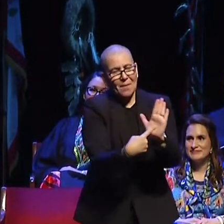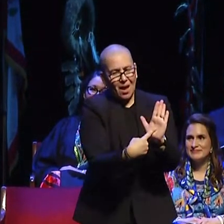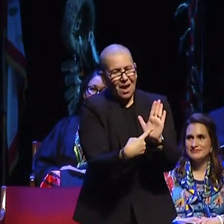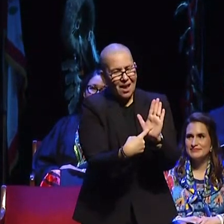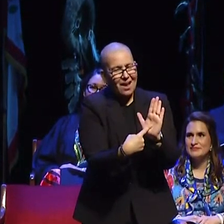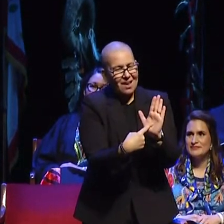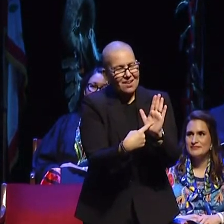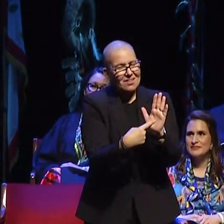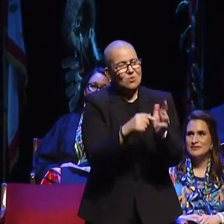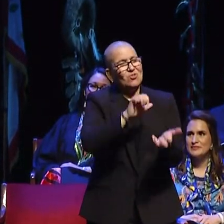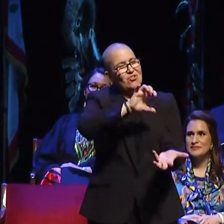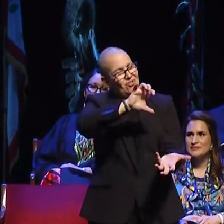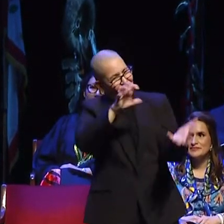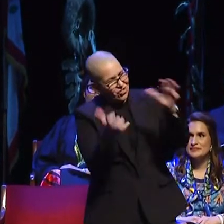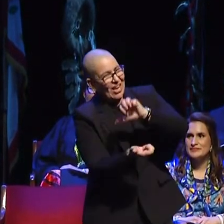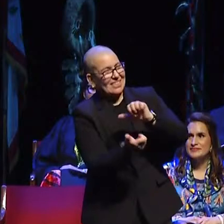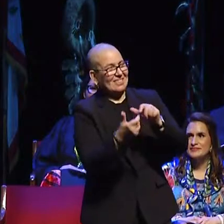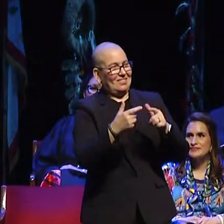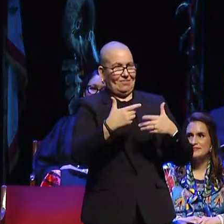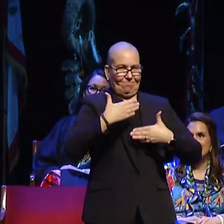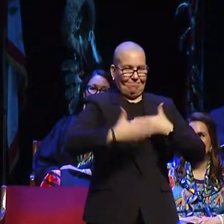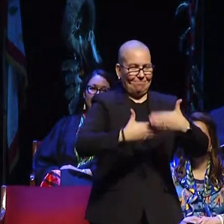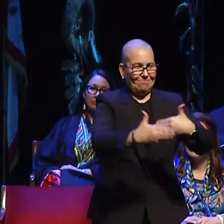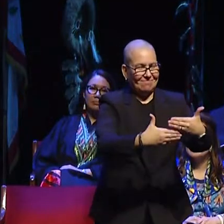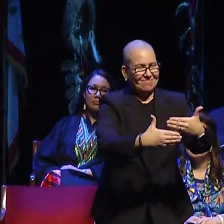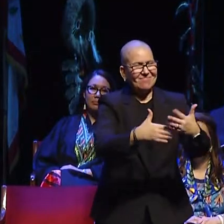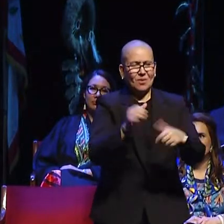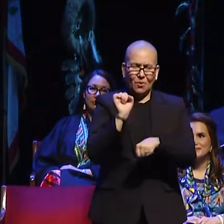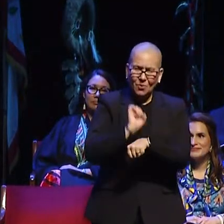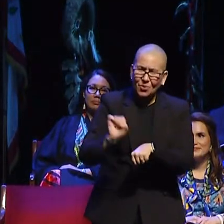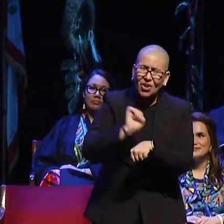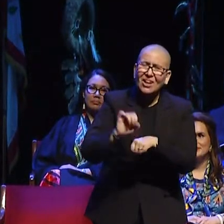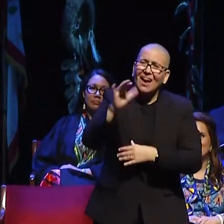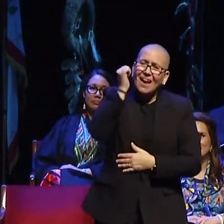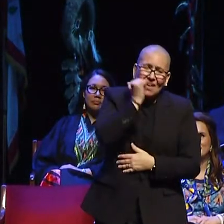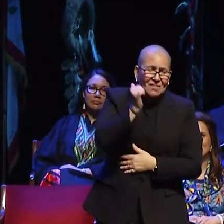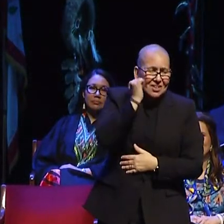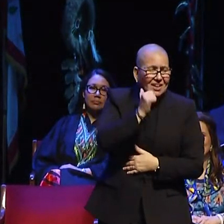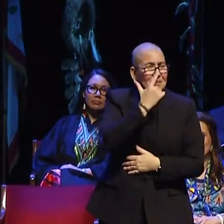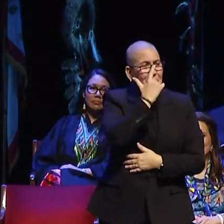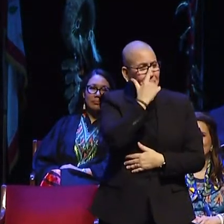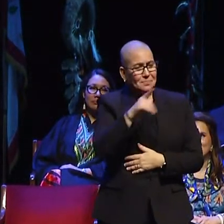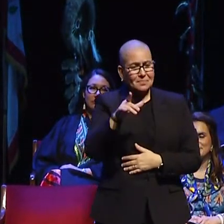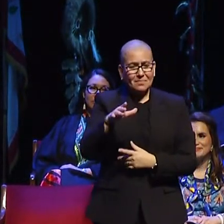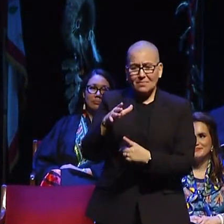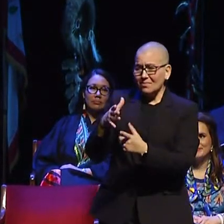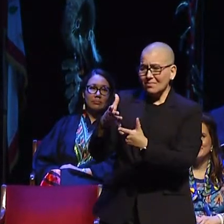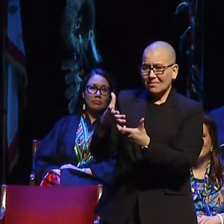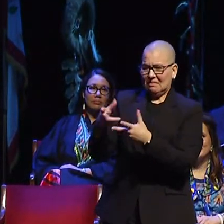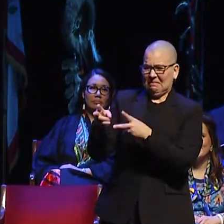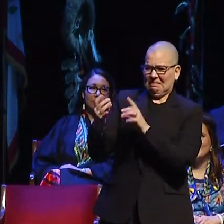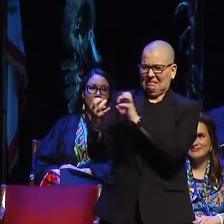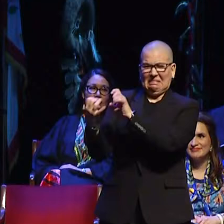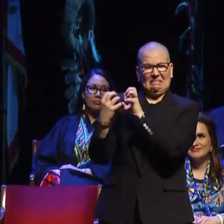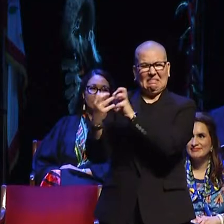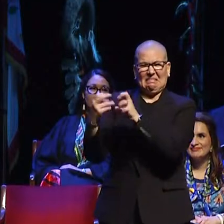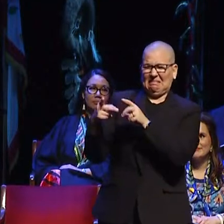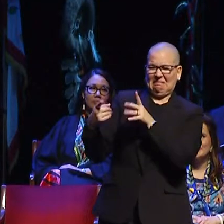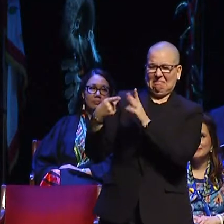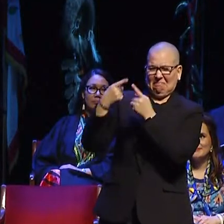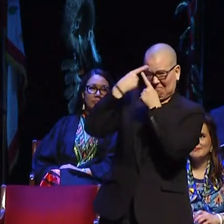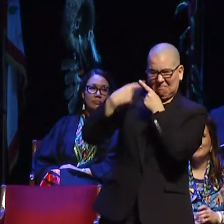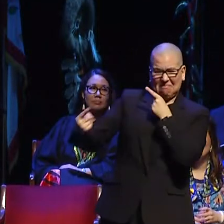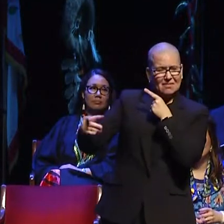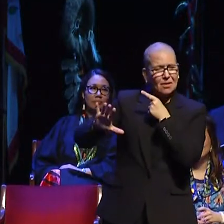be. Work pragmatically. Go find someone you never thought you could accomplish something with and never thought possible. For